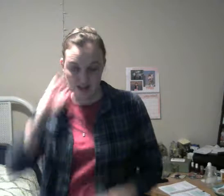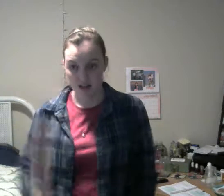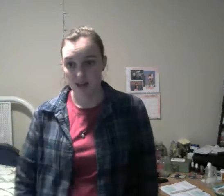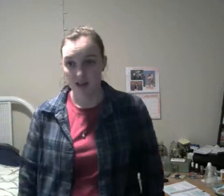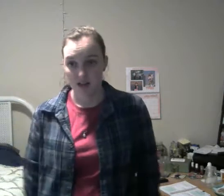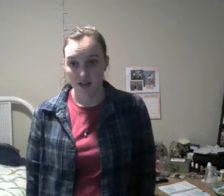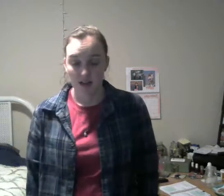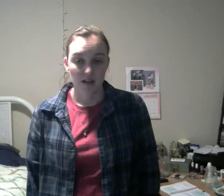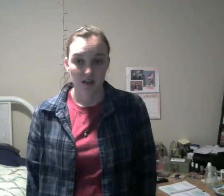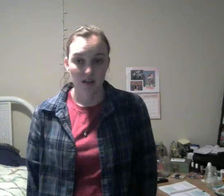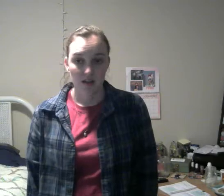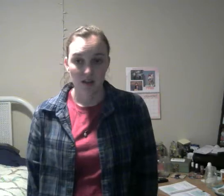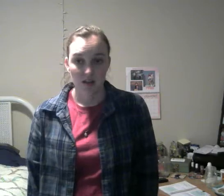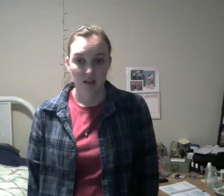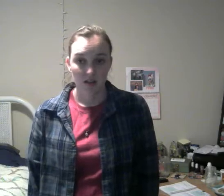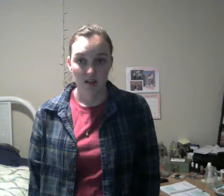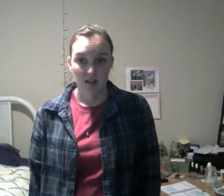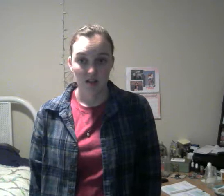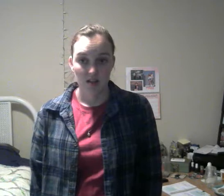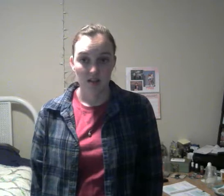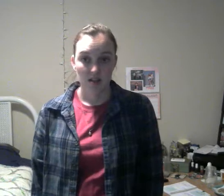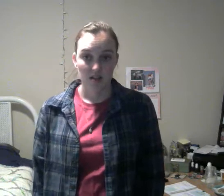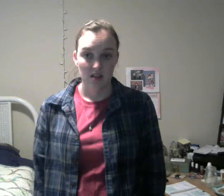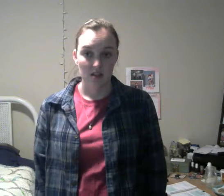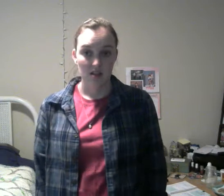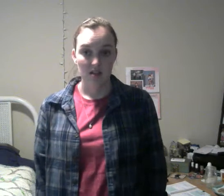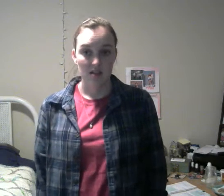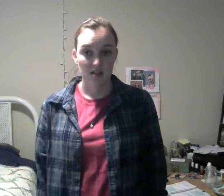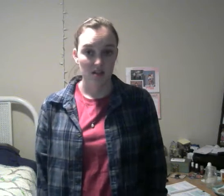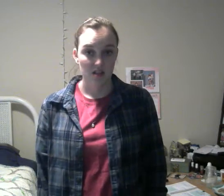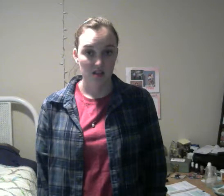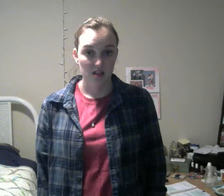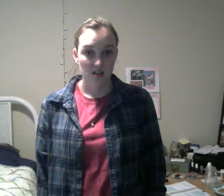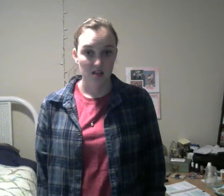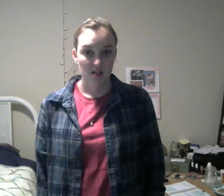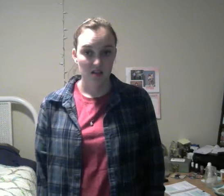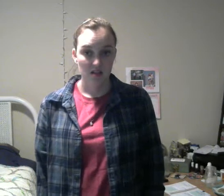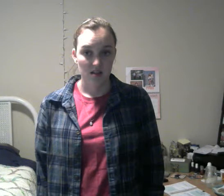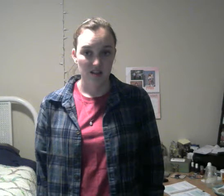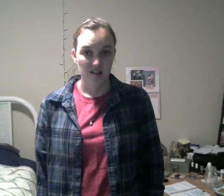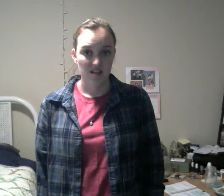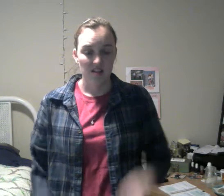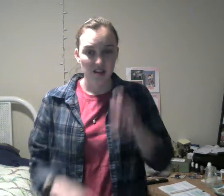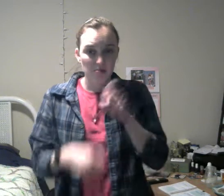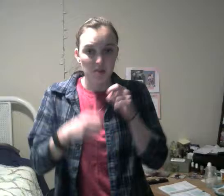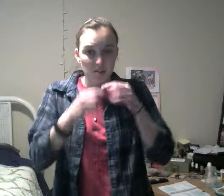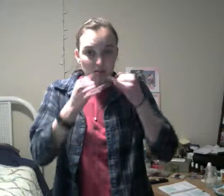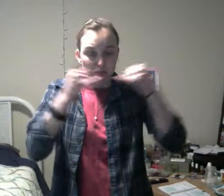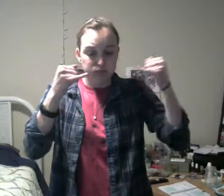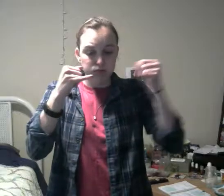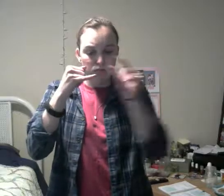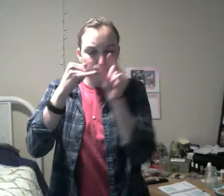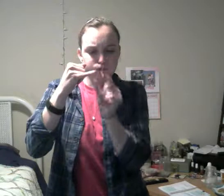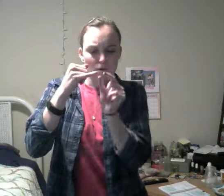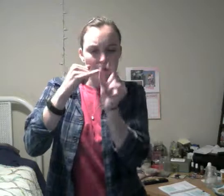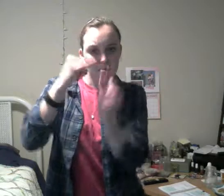those introns, and so we'll splice out the introns, sections of that. We'll get rid of the introns, and then we'll splice